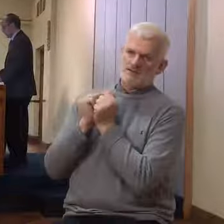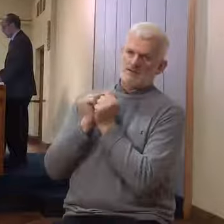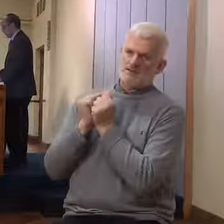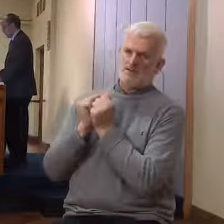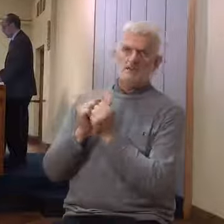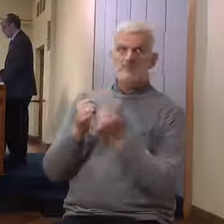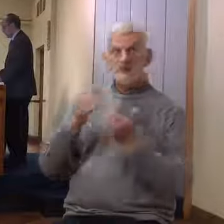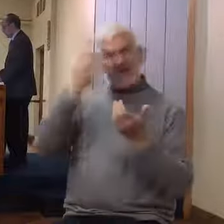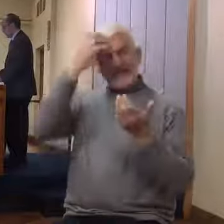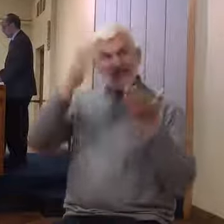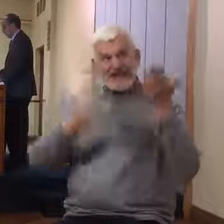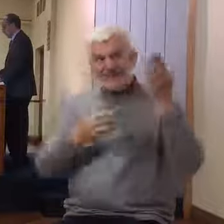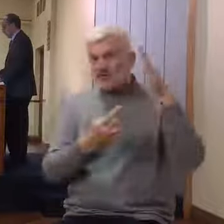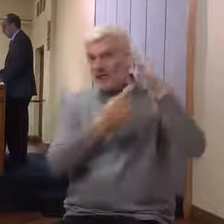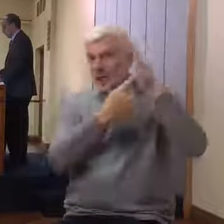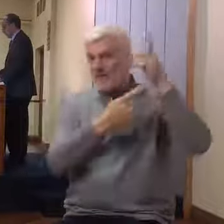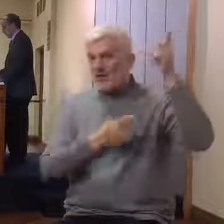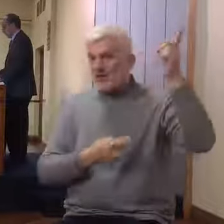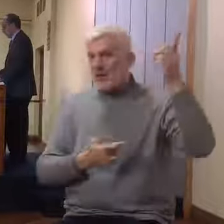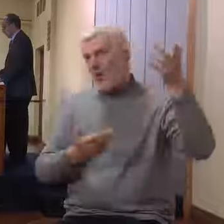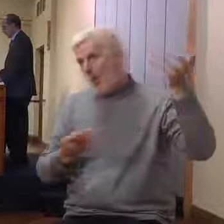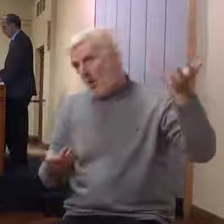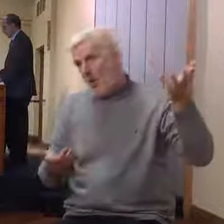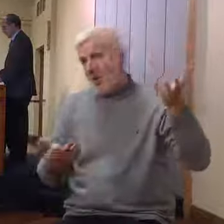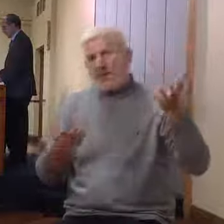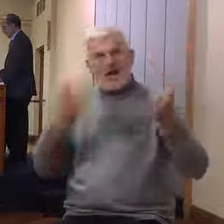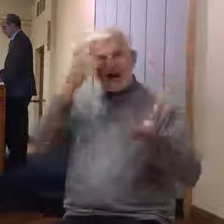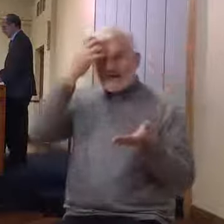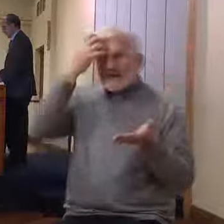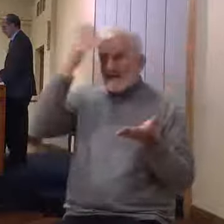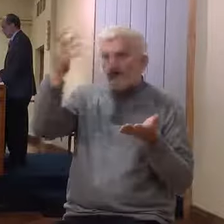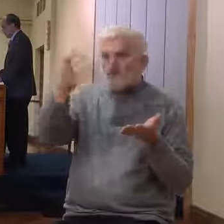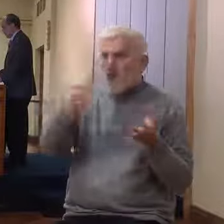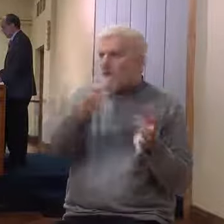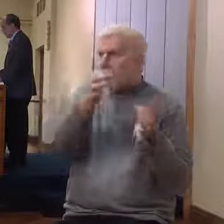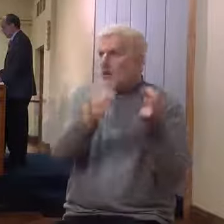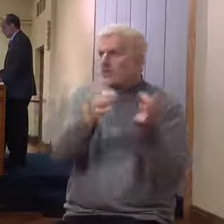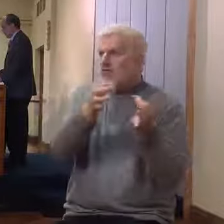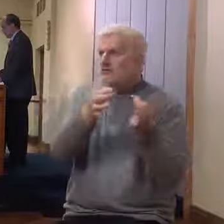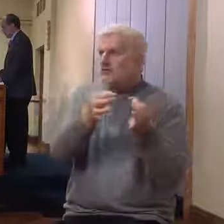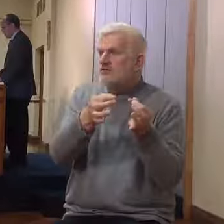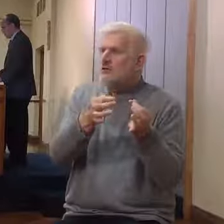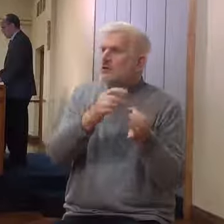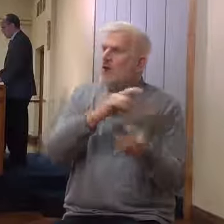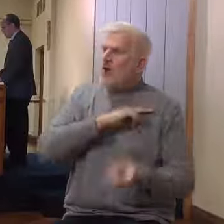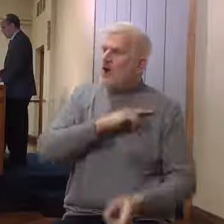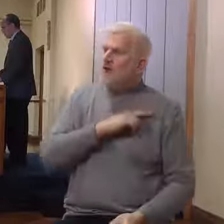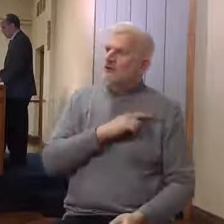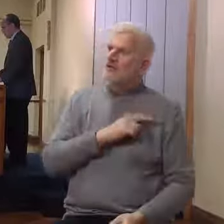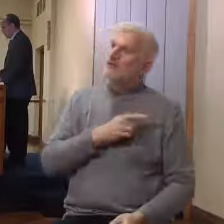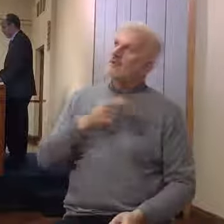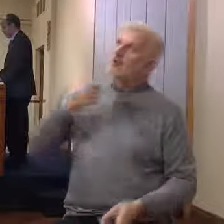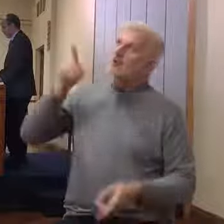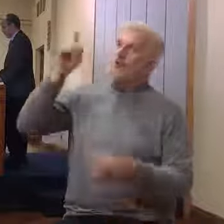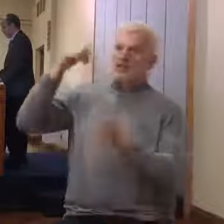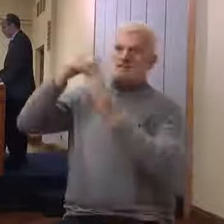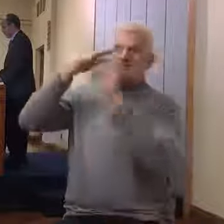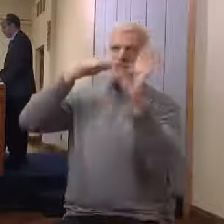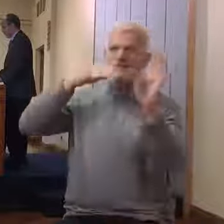king as supreme or unto governments, as unto them that are sent by